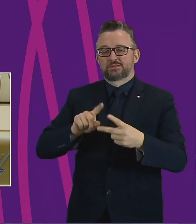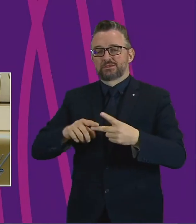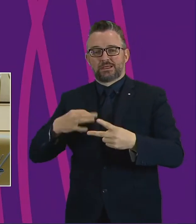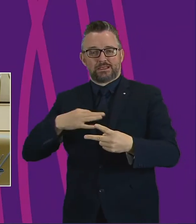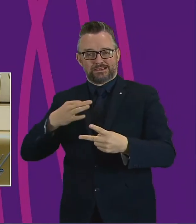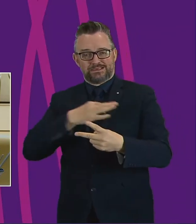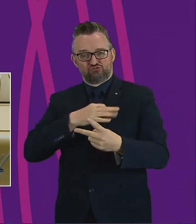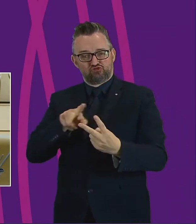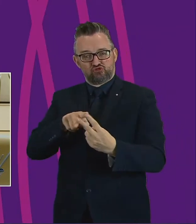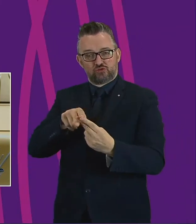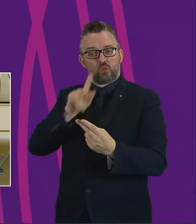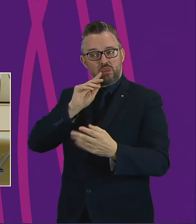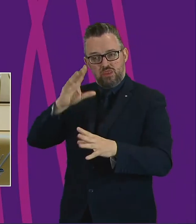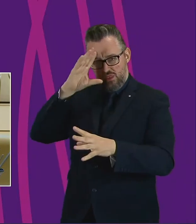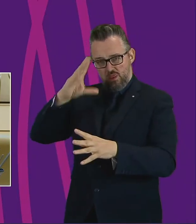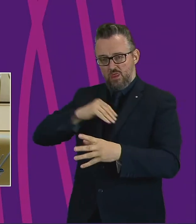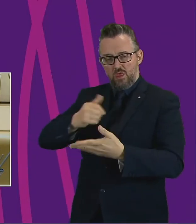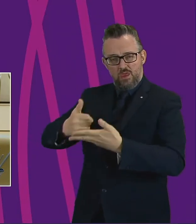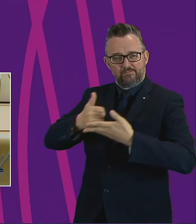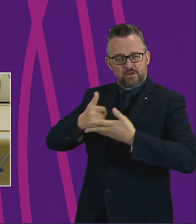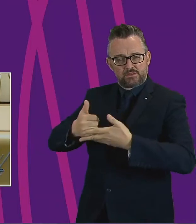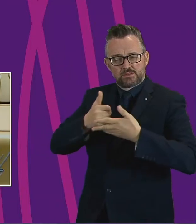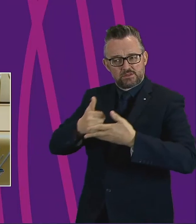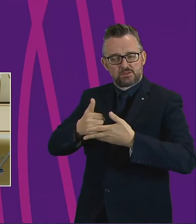to advise us on